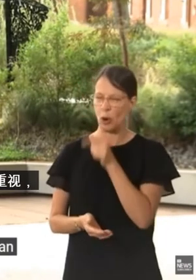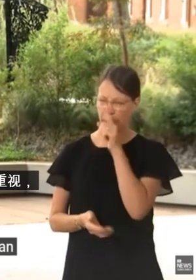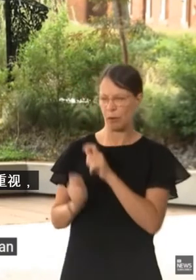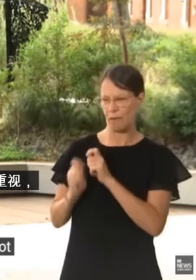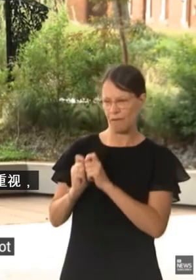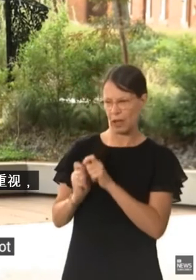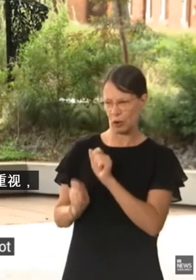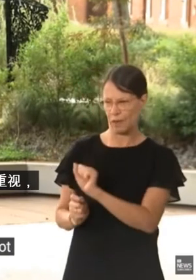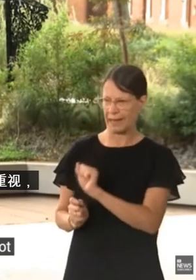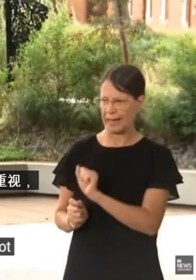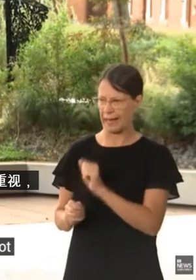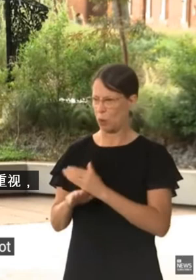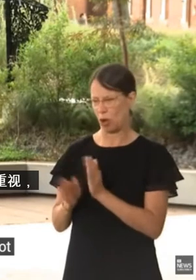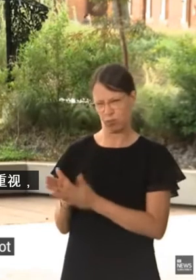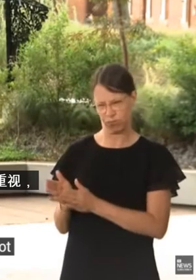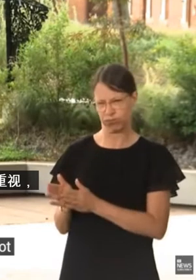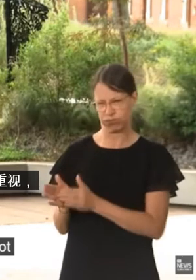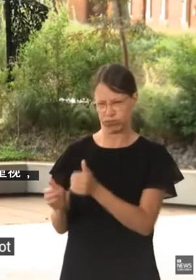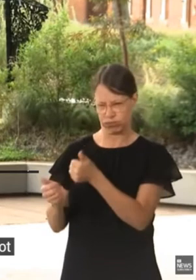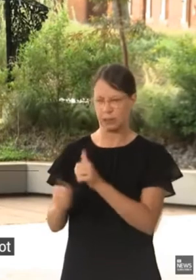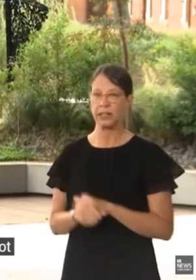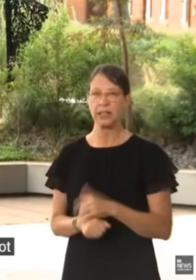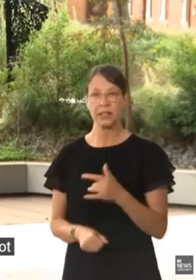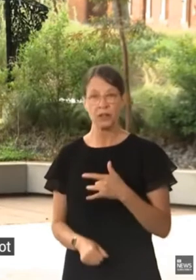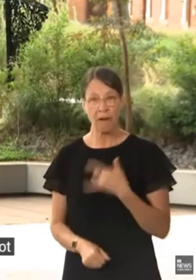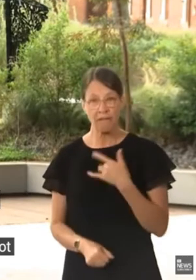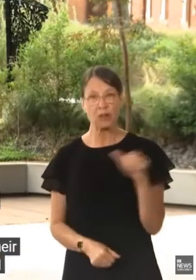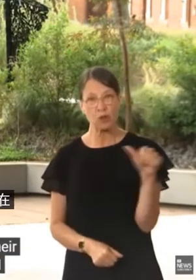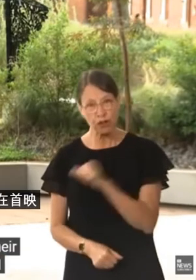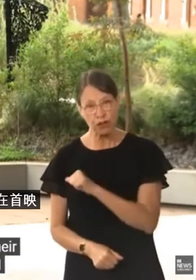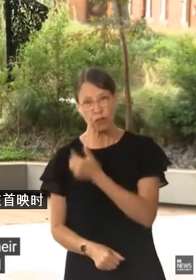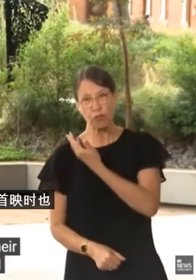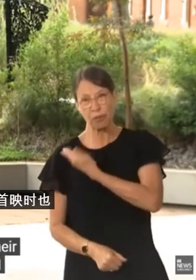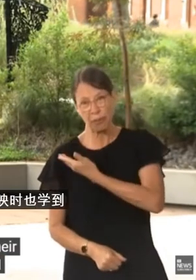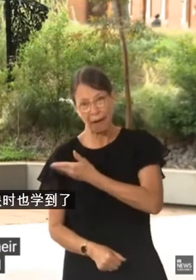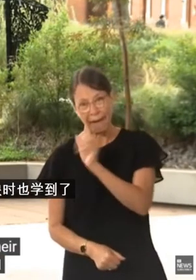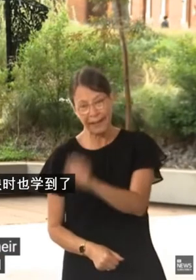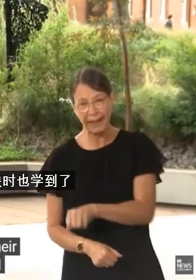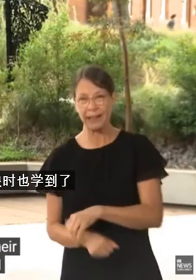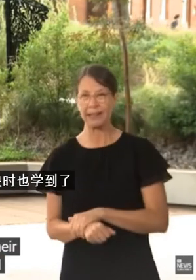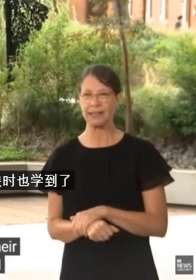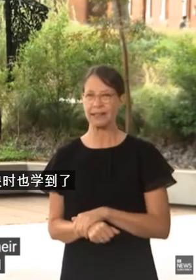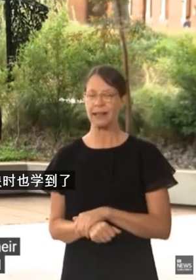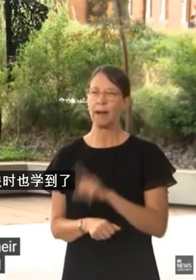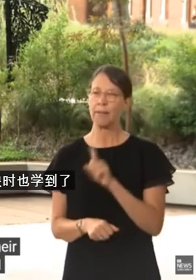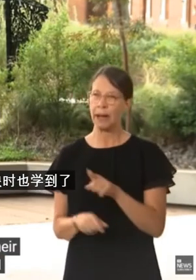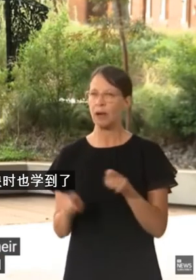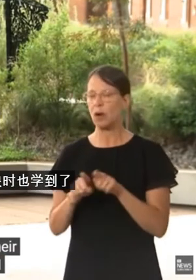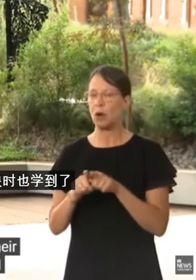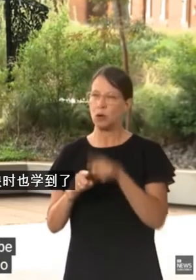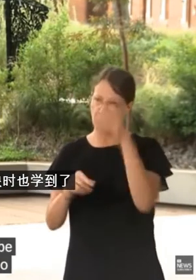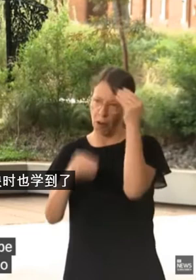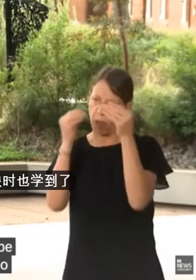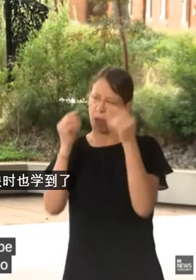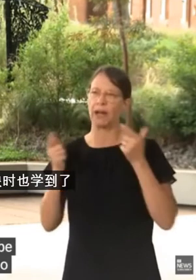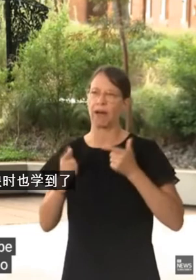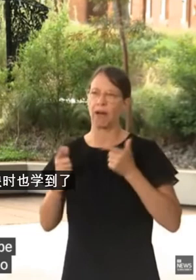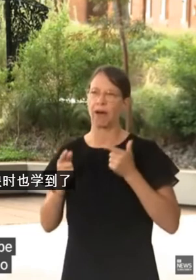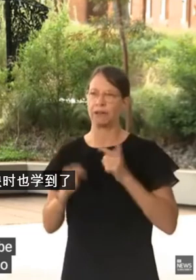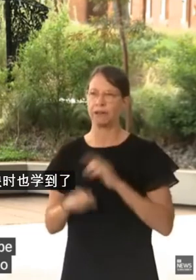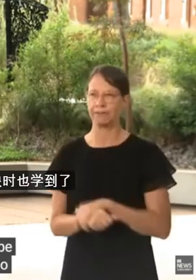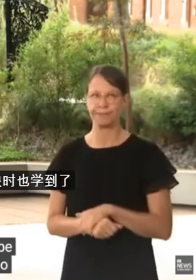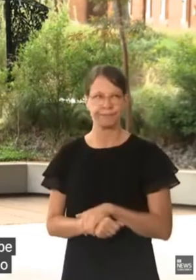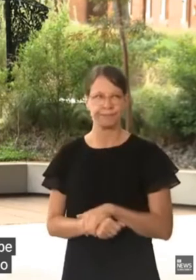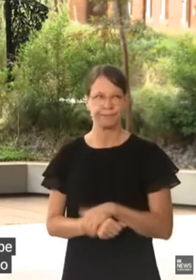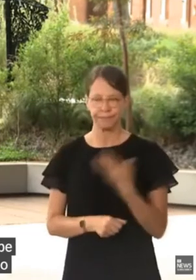So I think that we've got a lot to be proud of, but we are also learning a lot as we go. Premier, let me ask